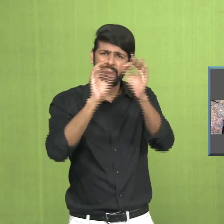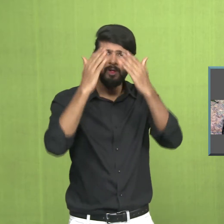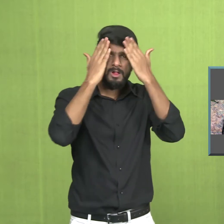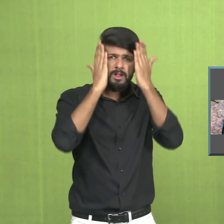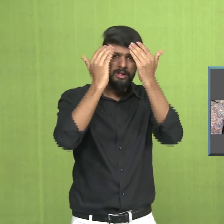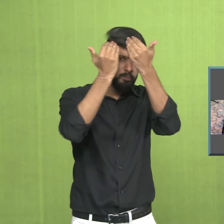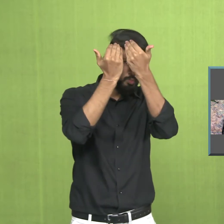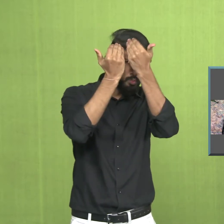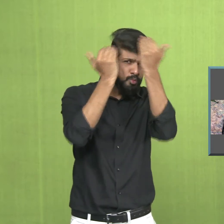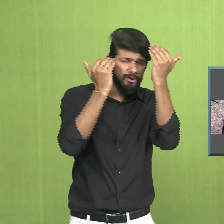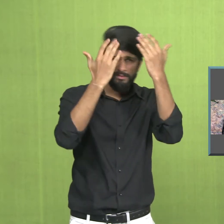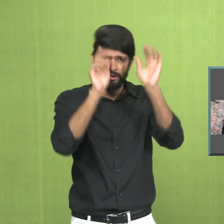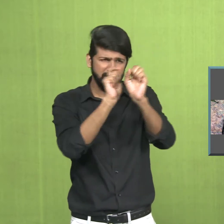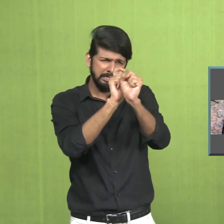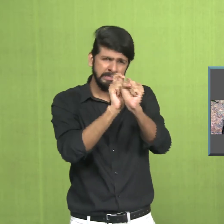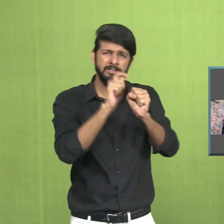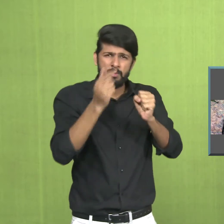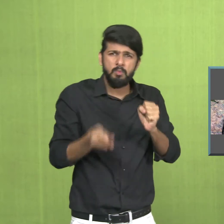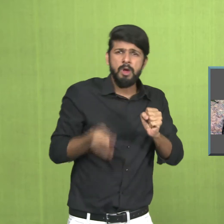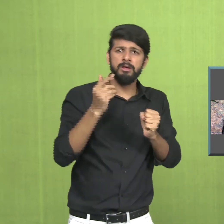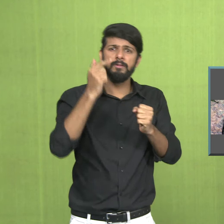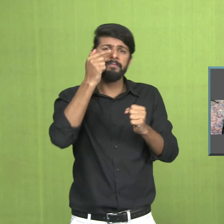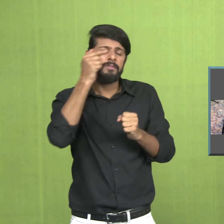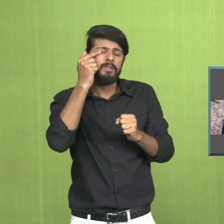bigger chunk of the stone until we get